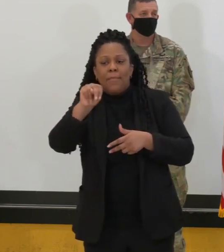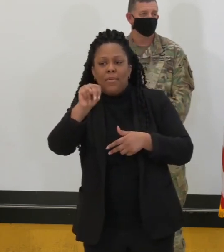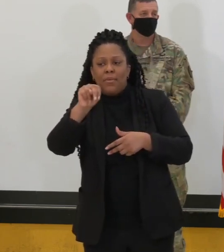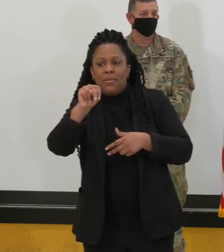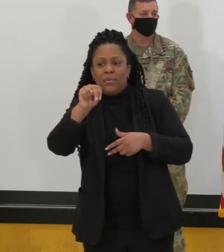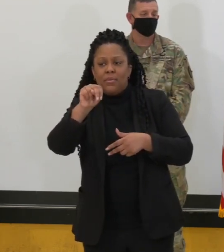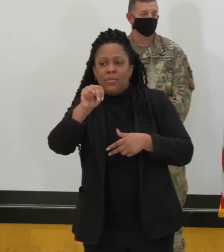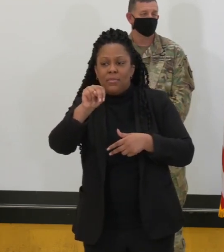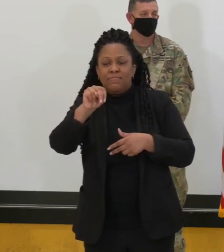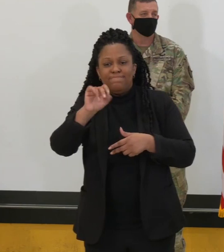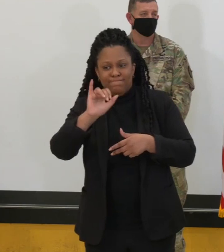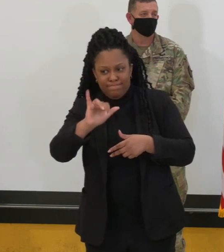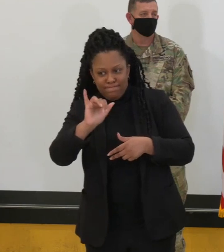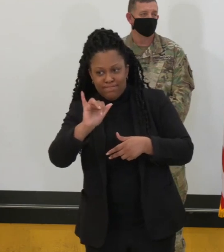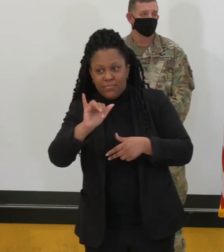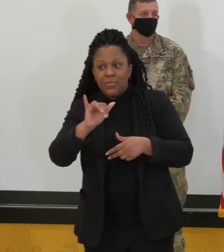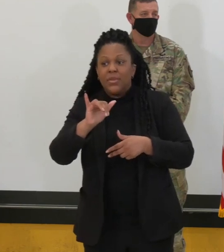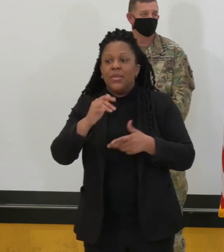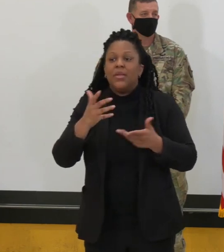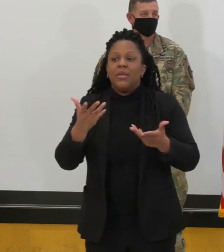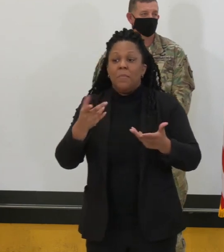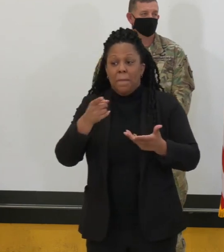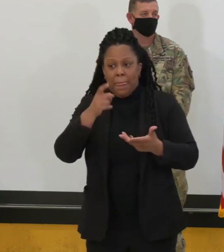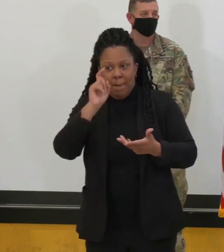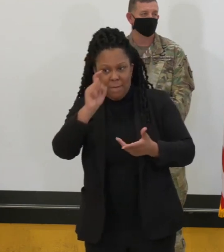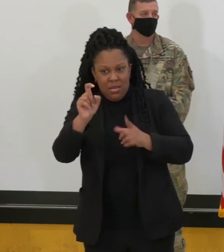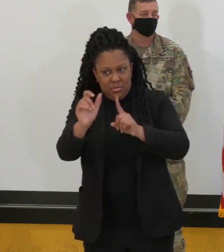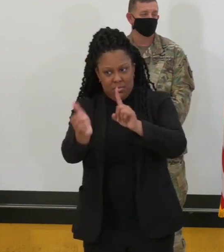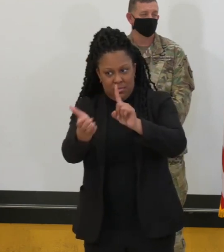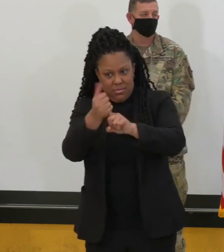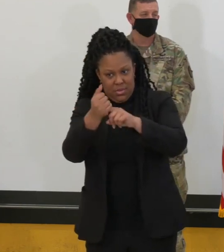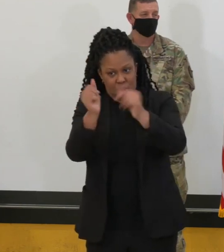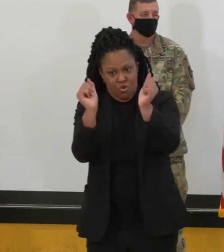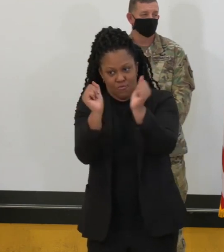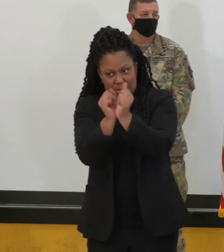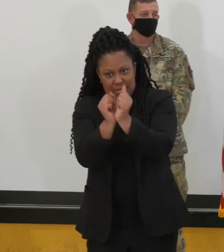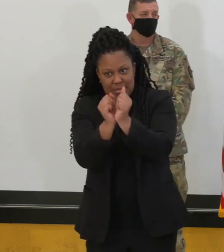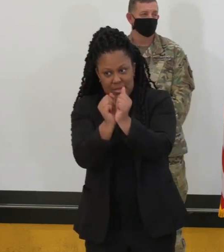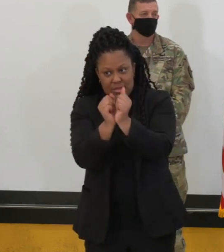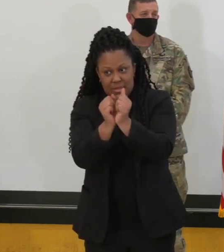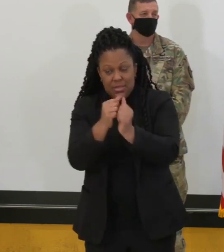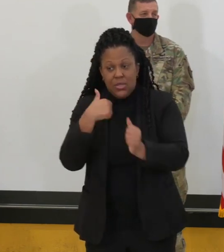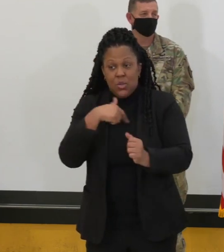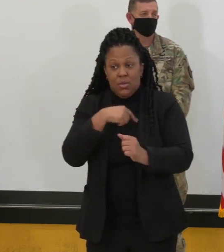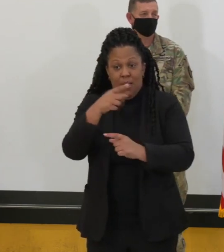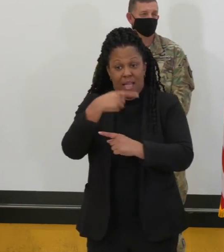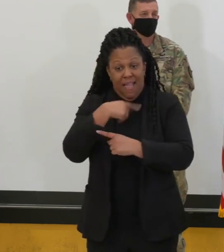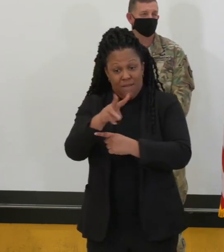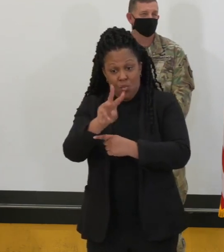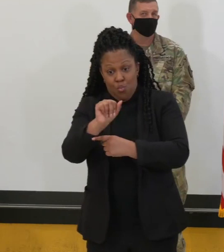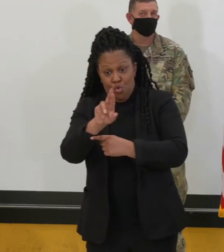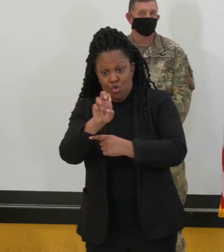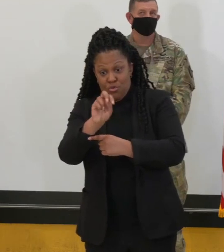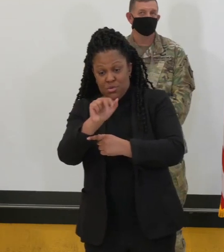was made to take him into custody. A struggle ensued and he fled back to the car.